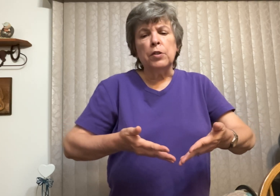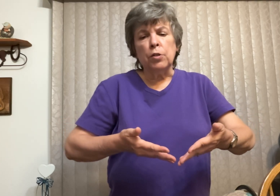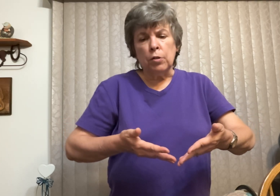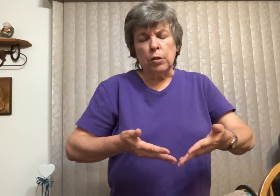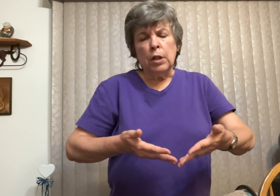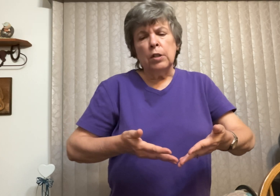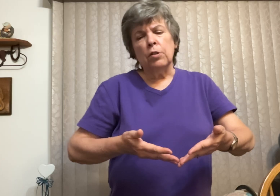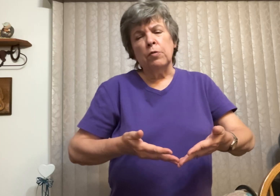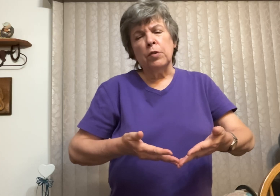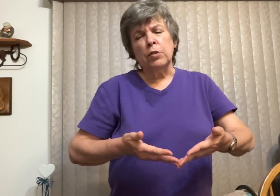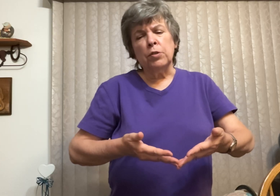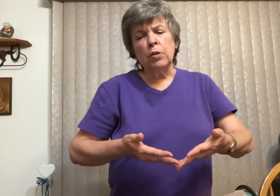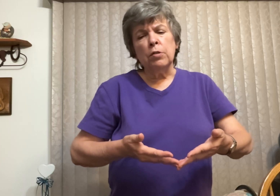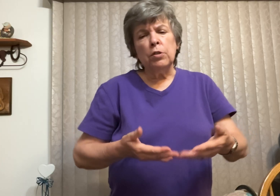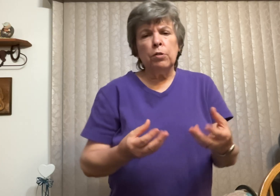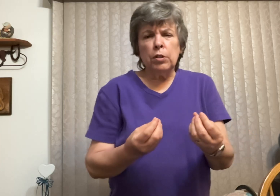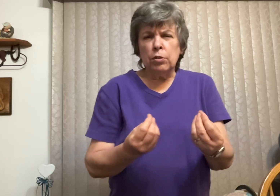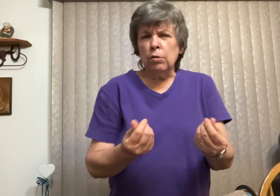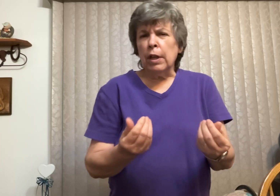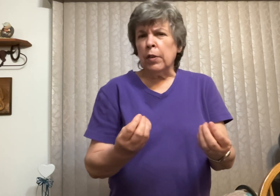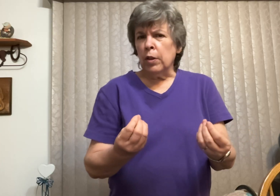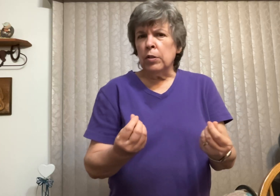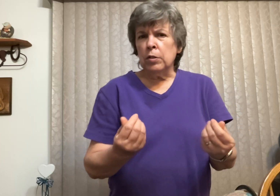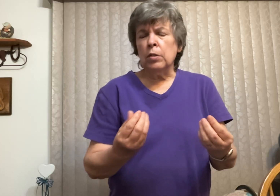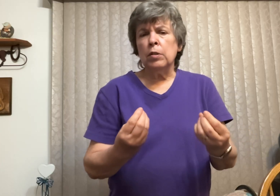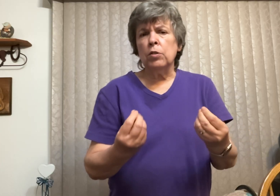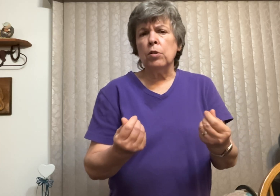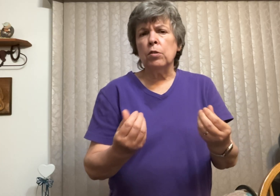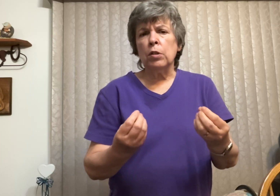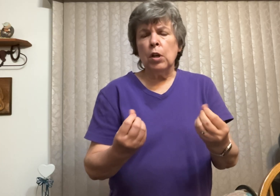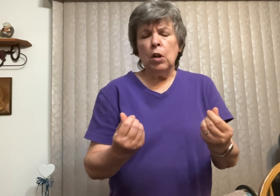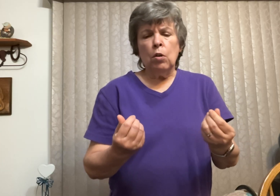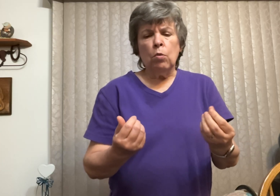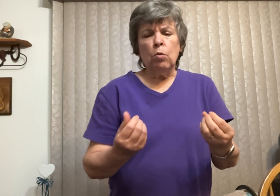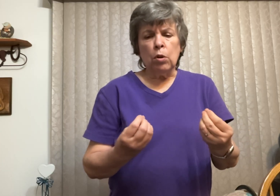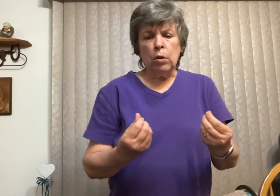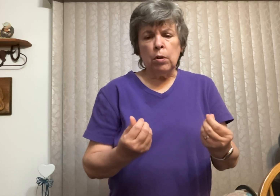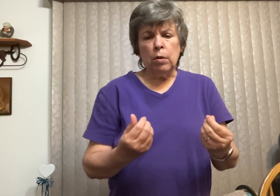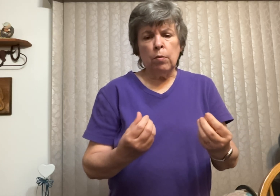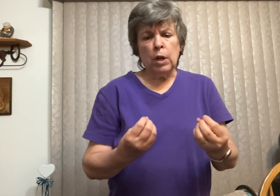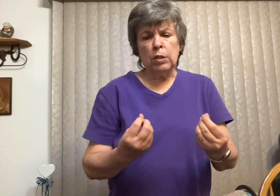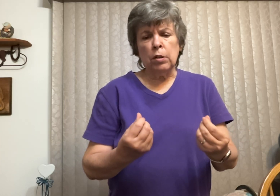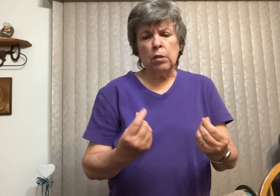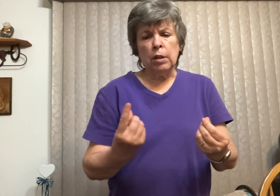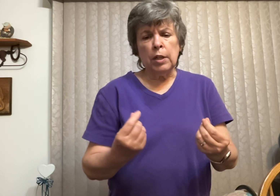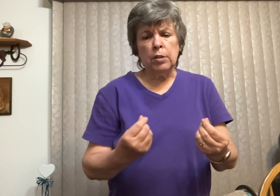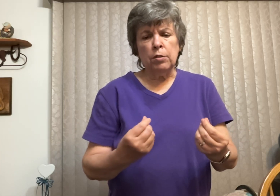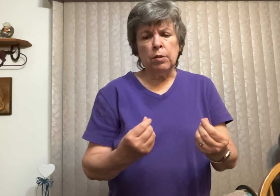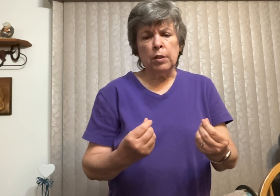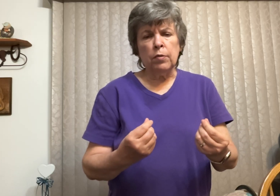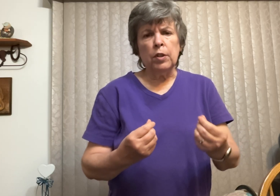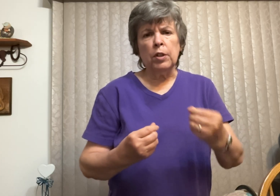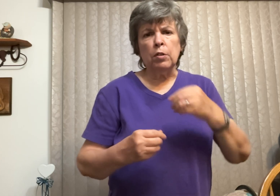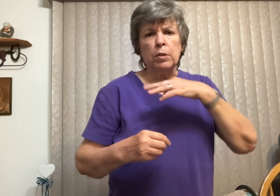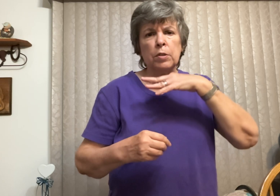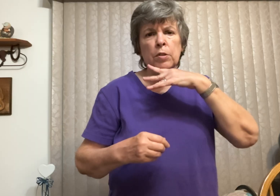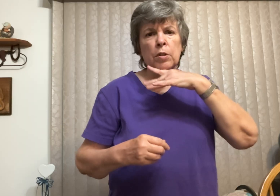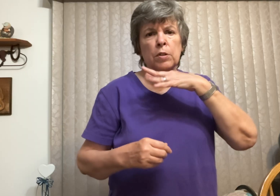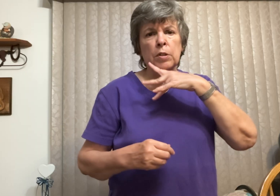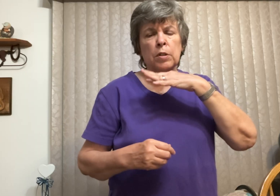dirt. So for the dirt, you can do like this, dirt, or what I saw the lady do on the video was, this is a sign